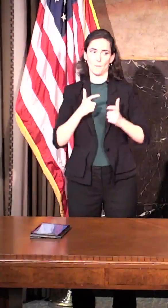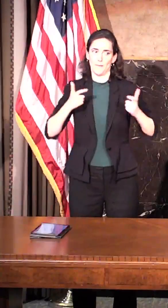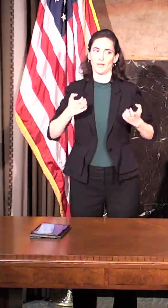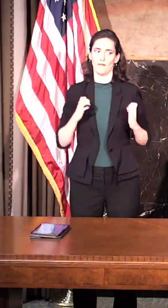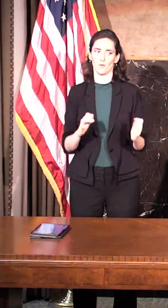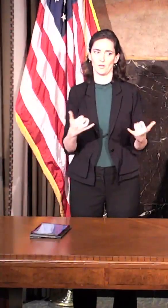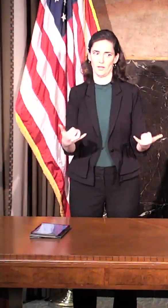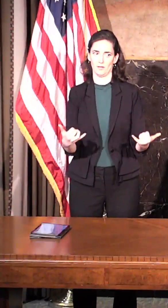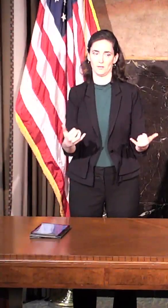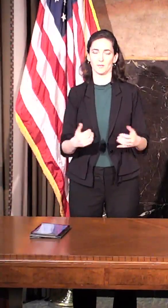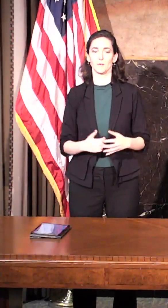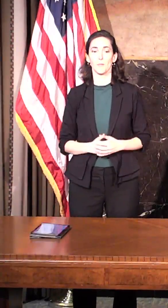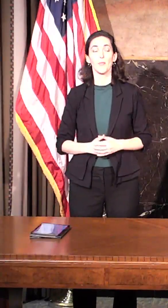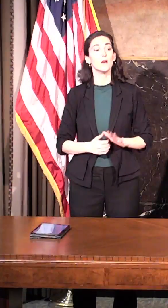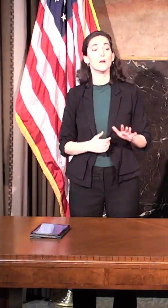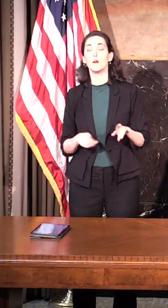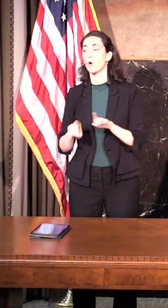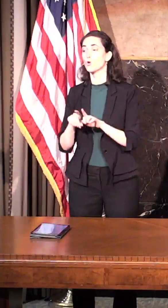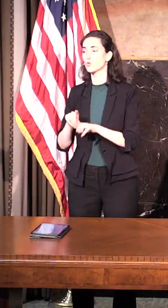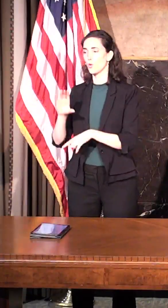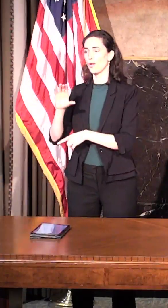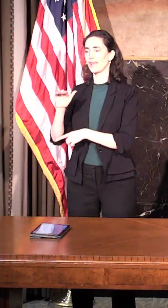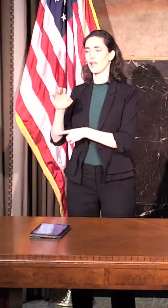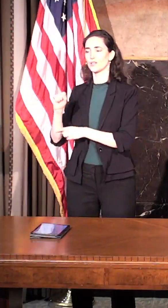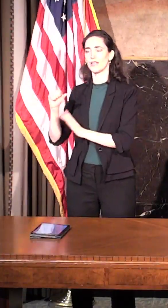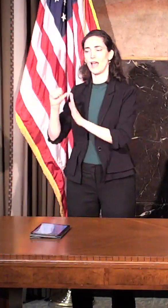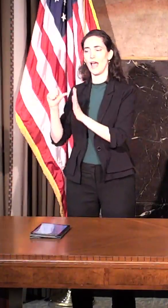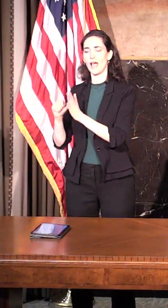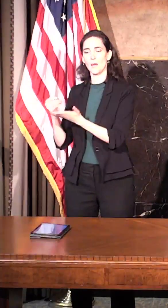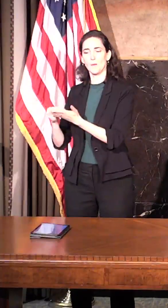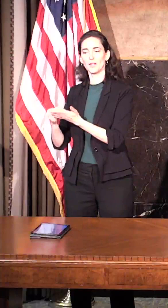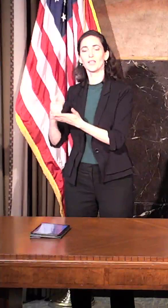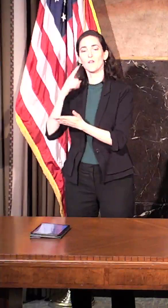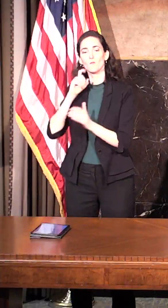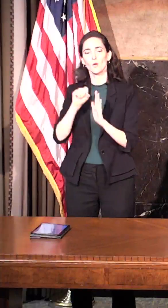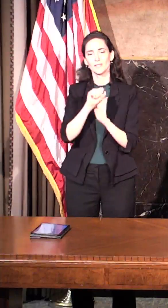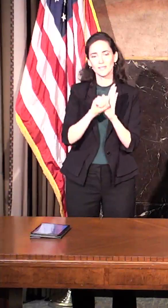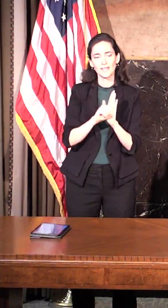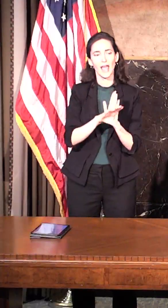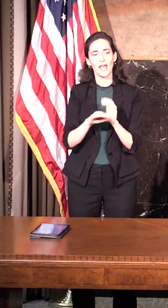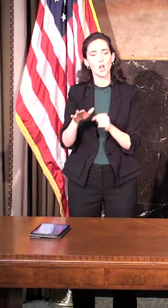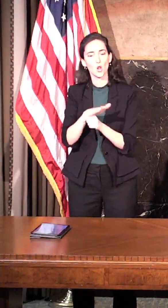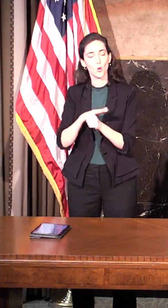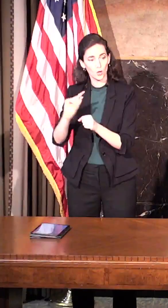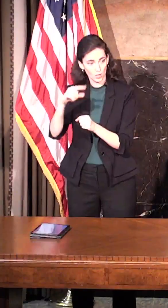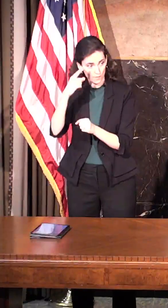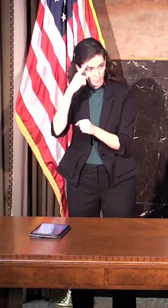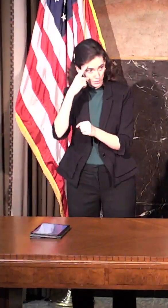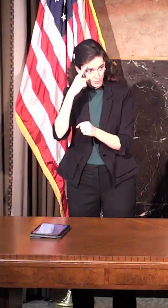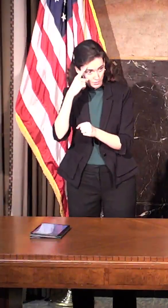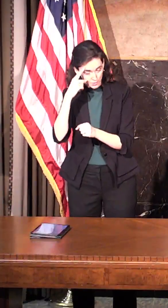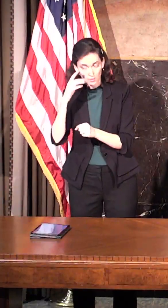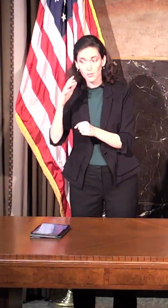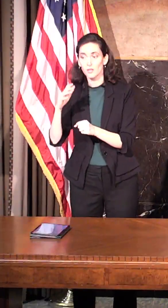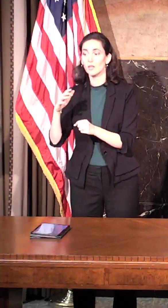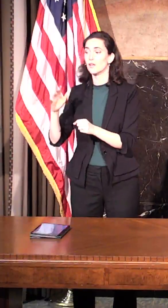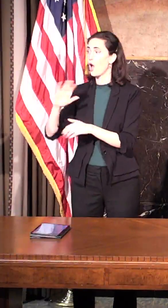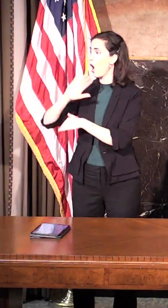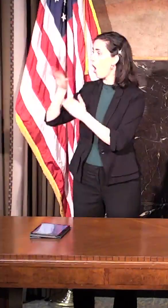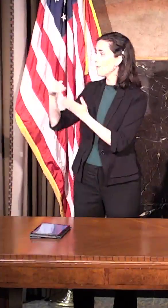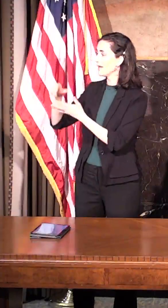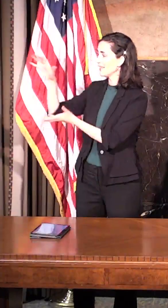tell you that the CARES Act funding for state and local government, that was all appropriated, that was